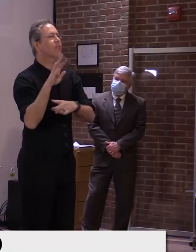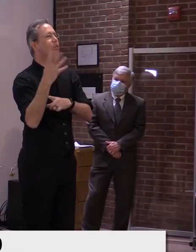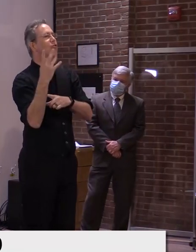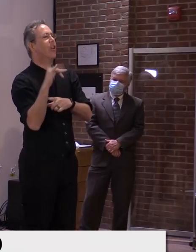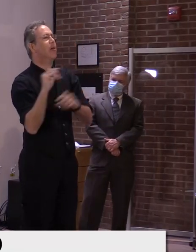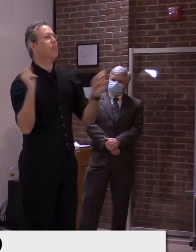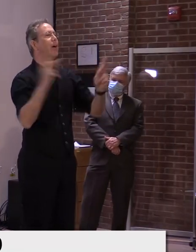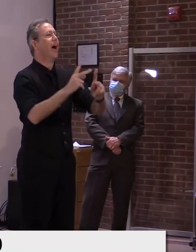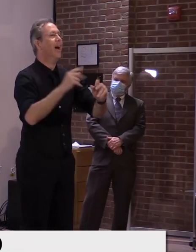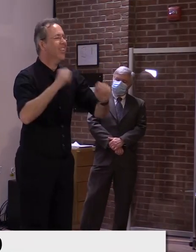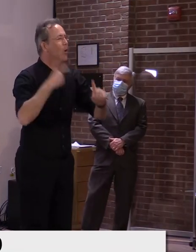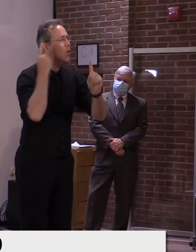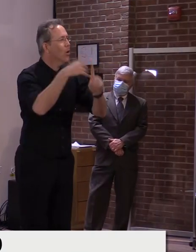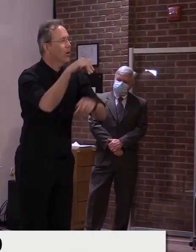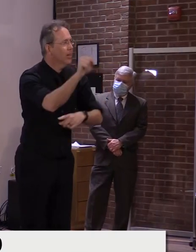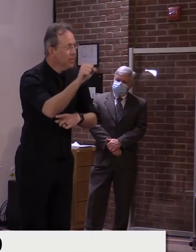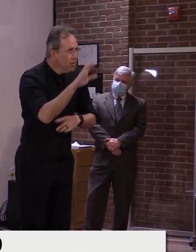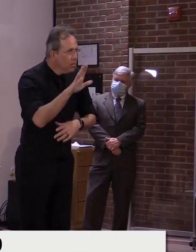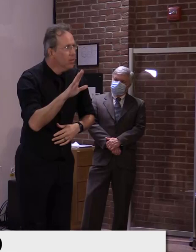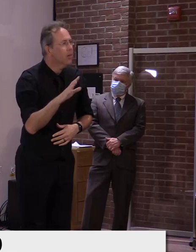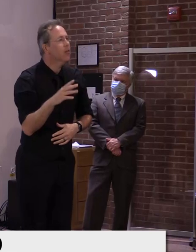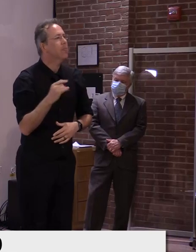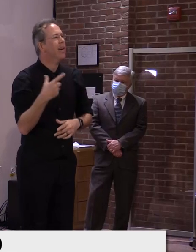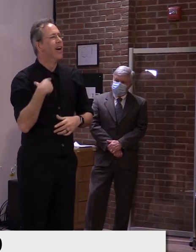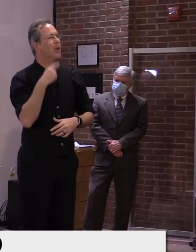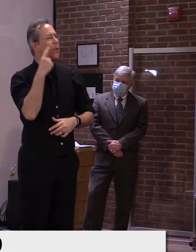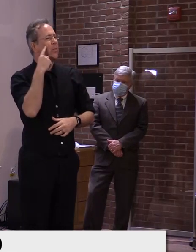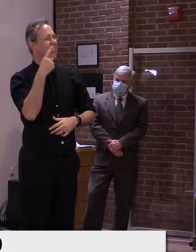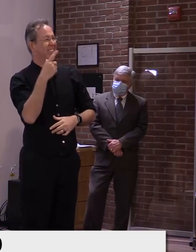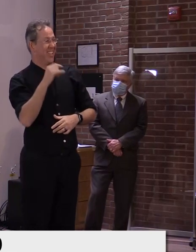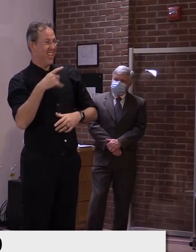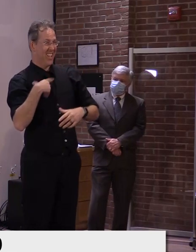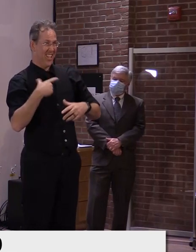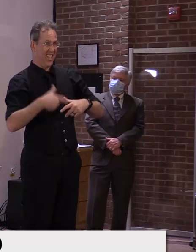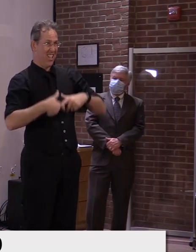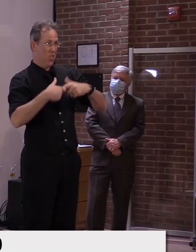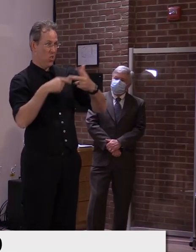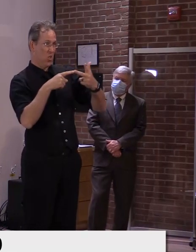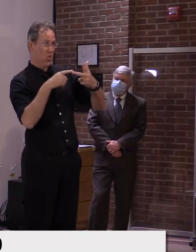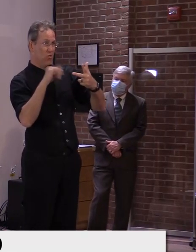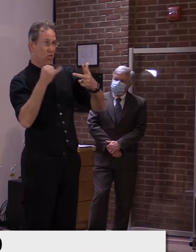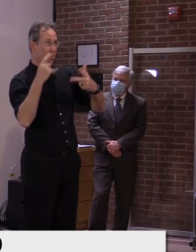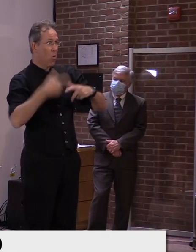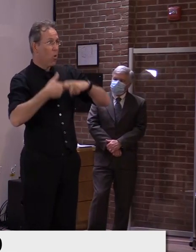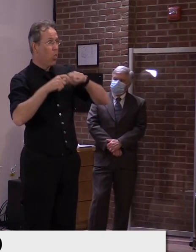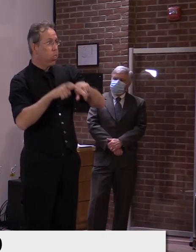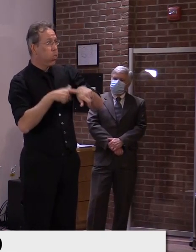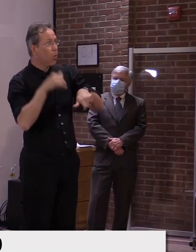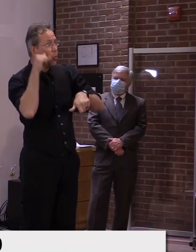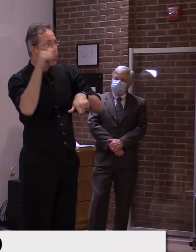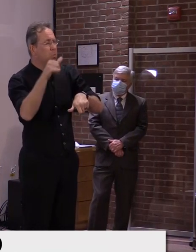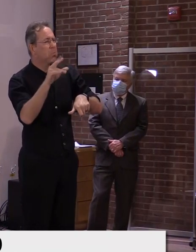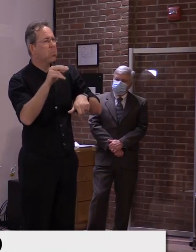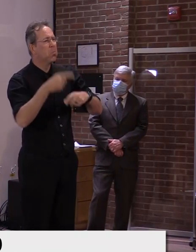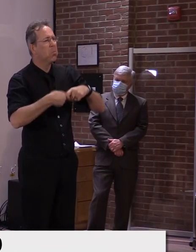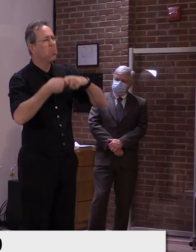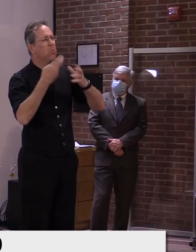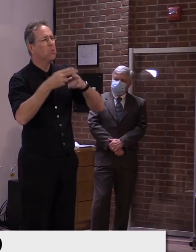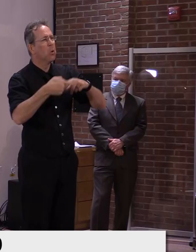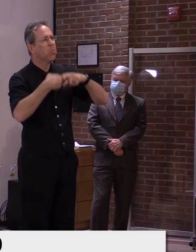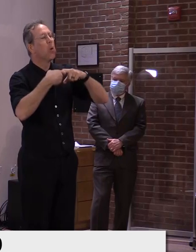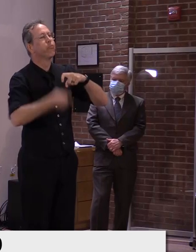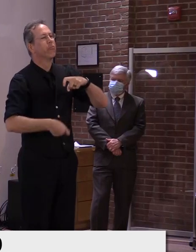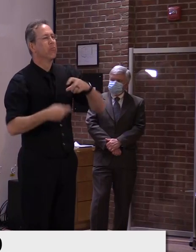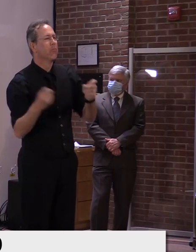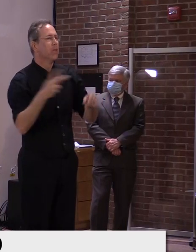believe this is going to have a long-term impact. We'll know more in the next day or two. So I don't believe